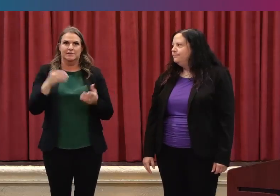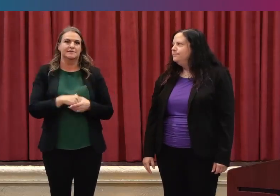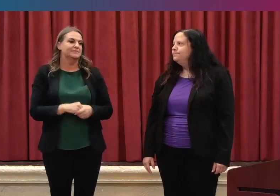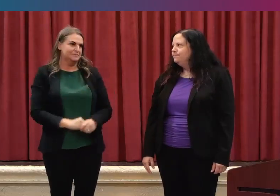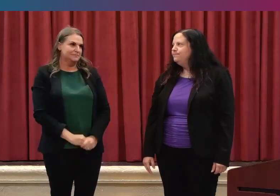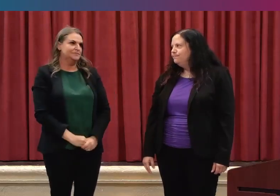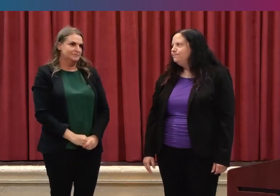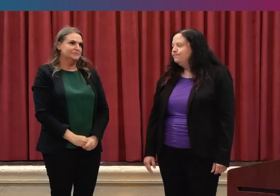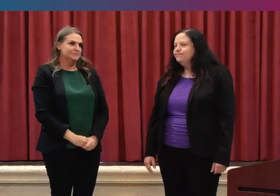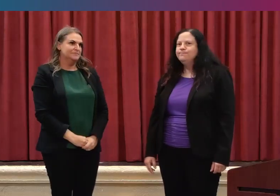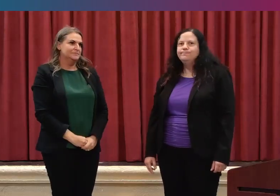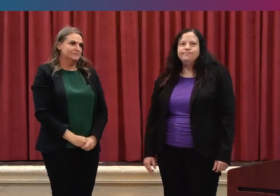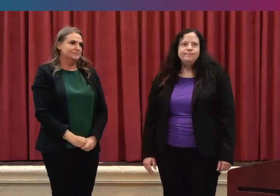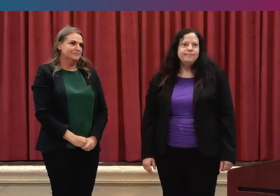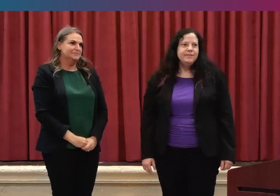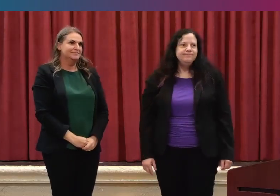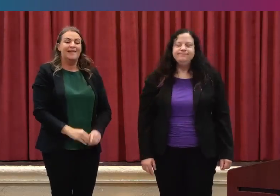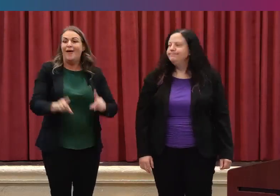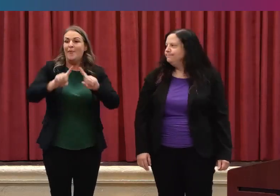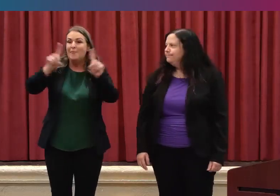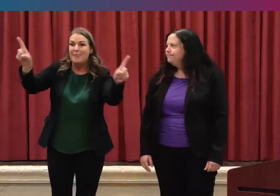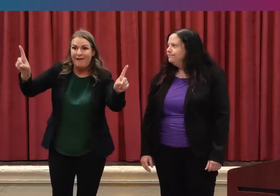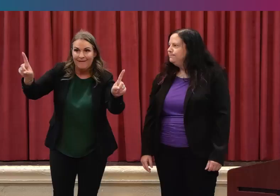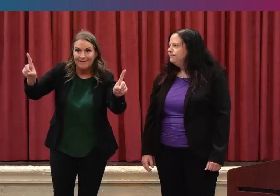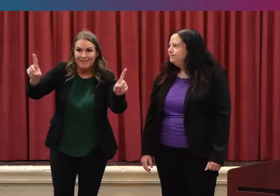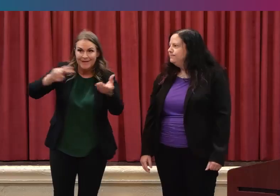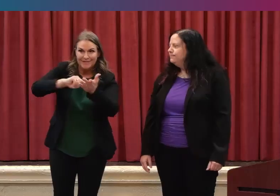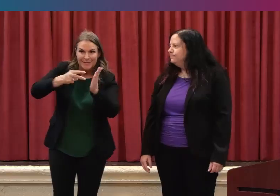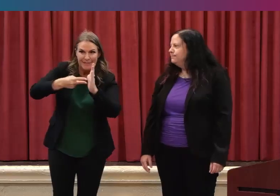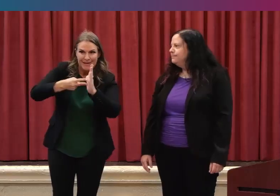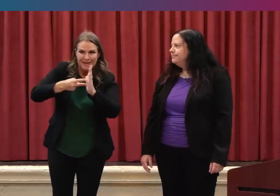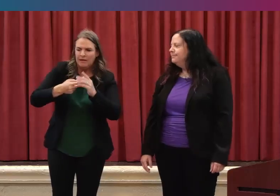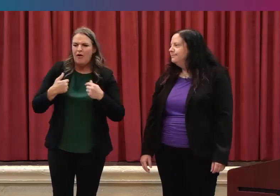to you as the person requesting those services as well.